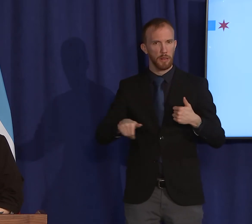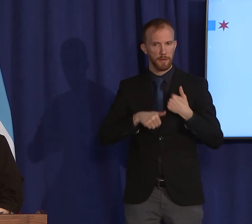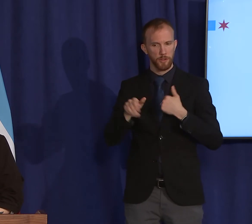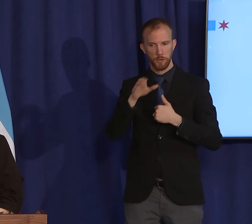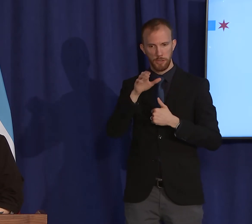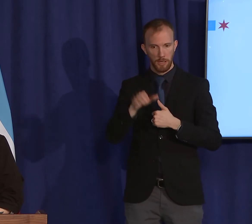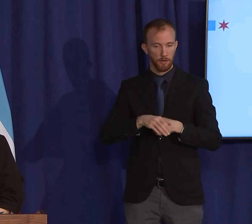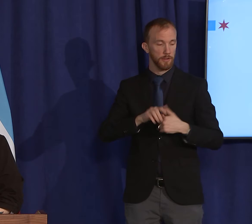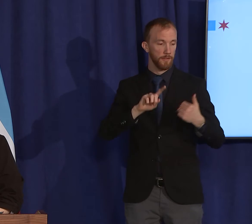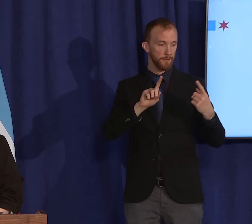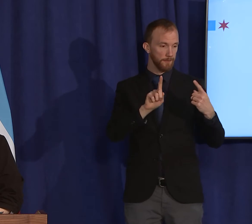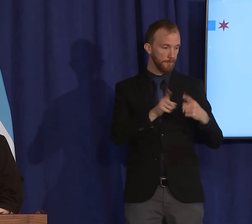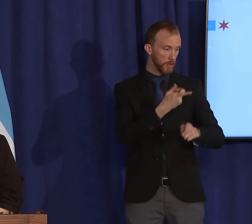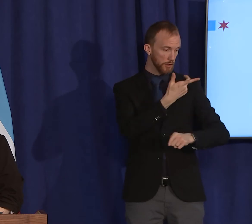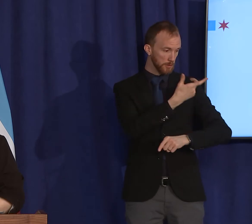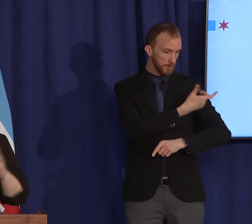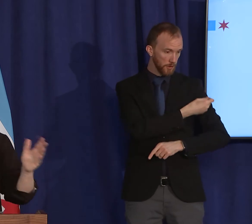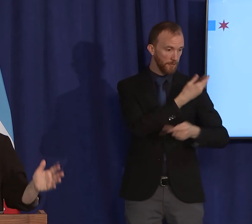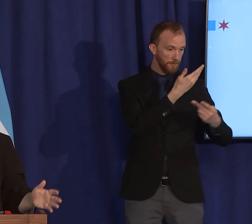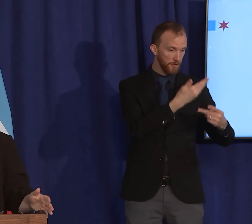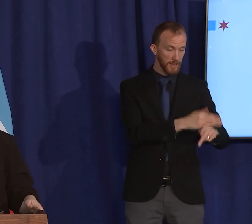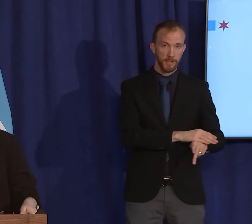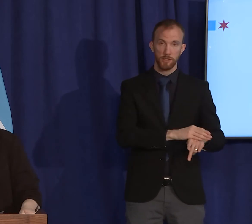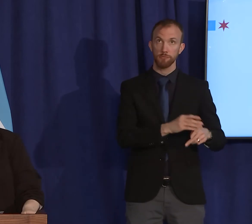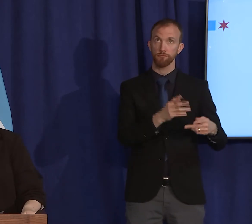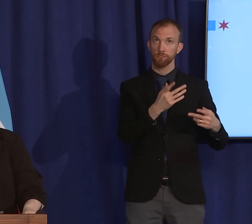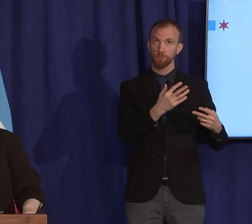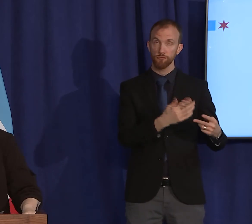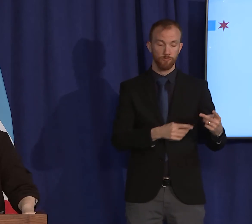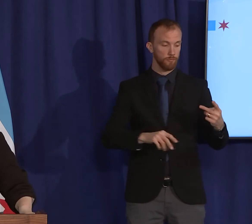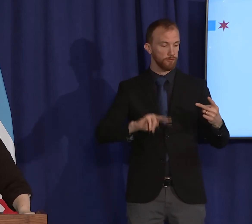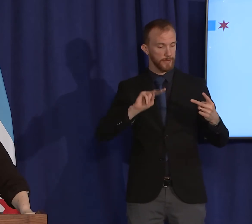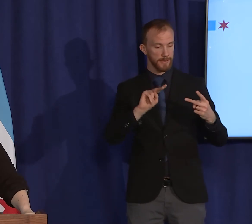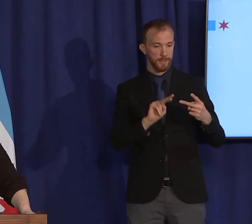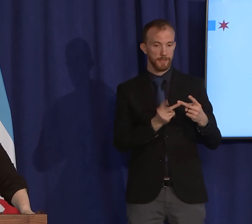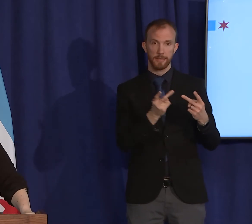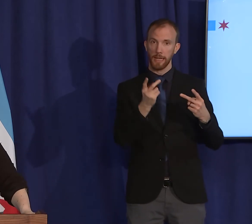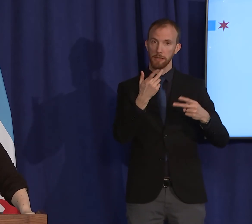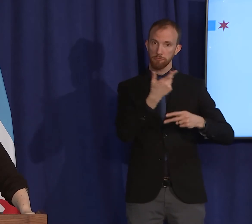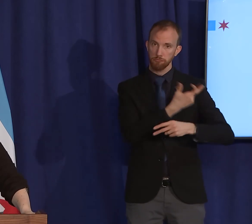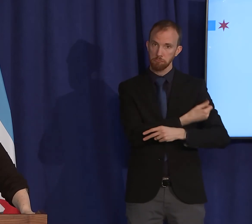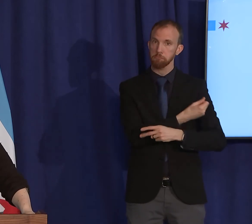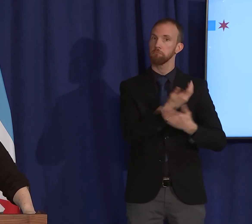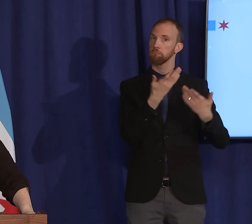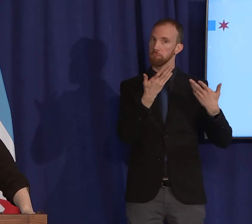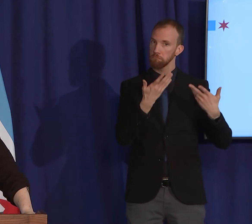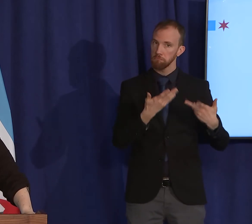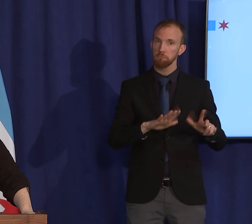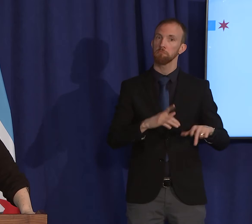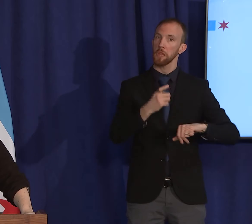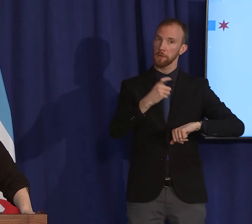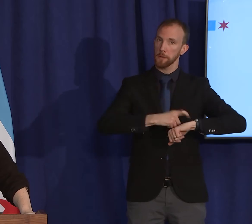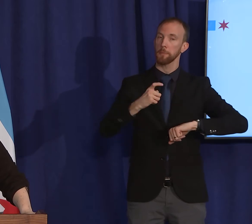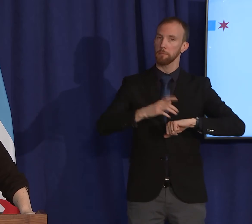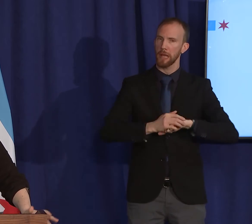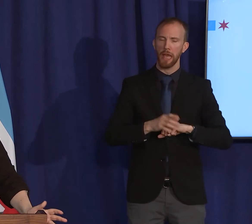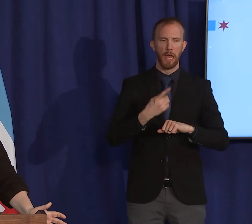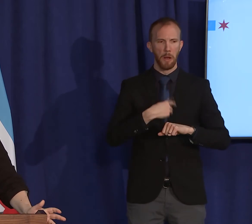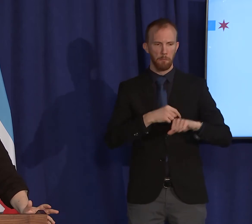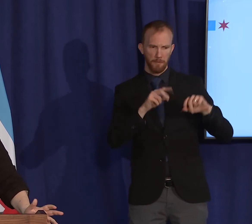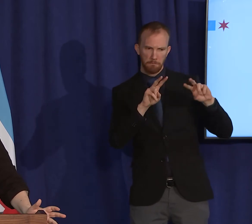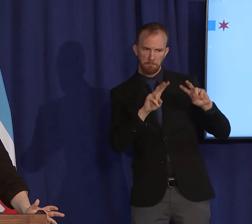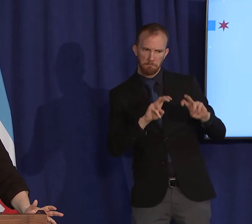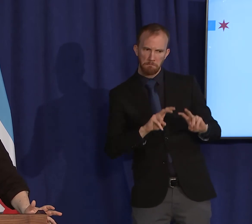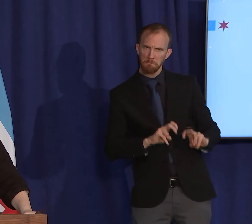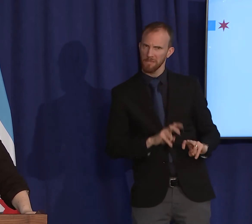returning for their second dose broadly on time. And we have done some analysis of that. I